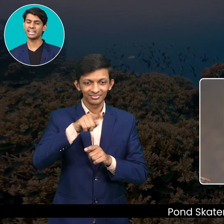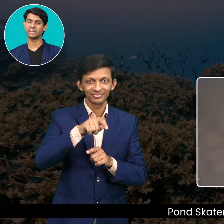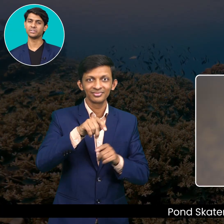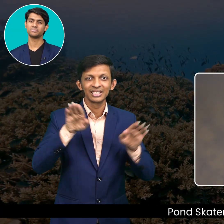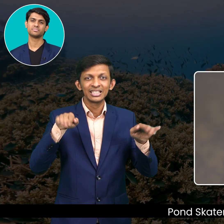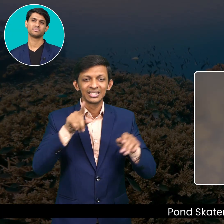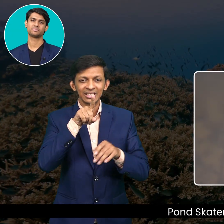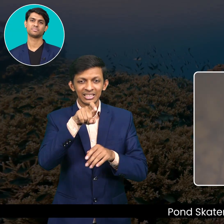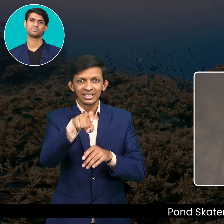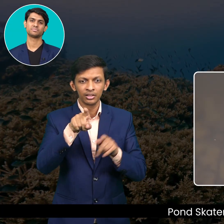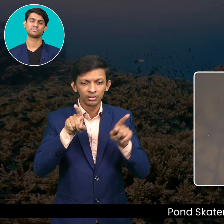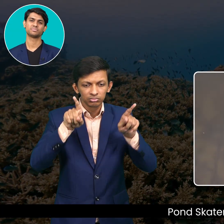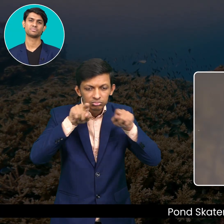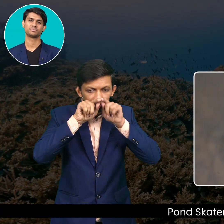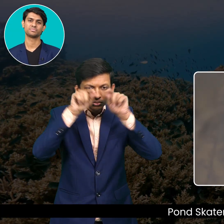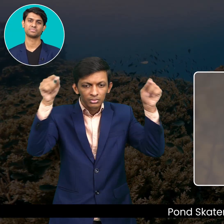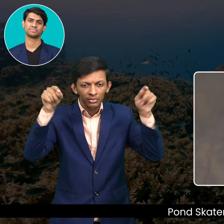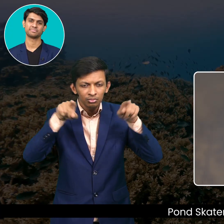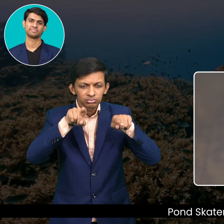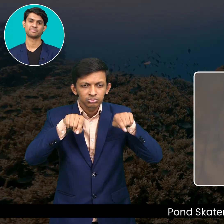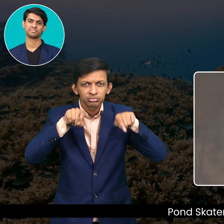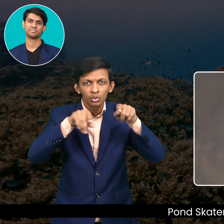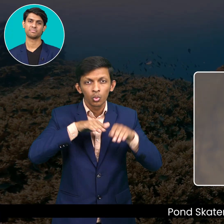pond skater.